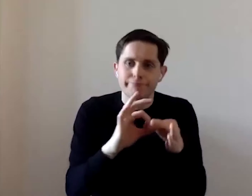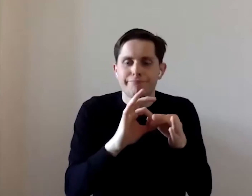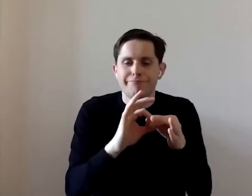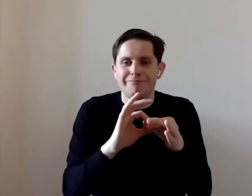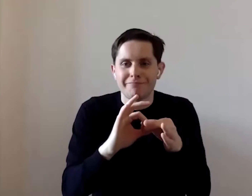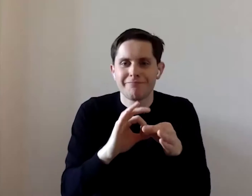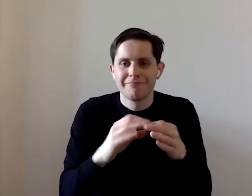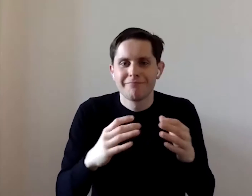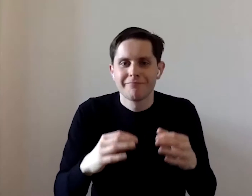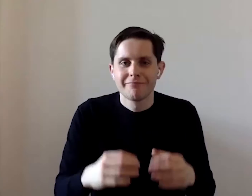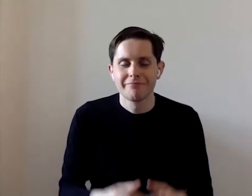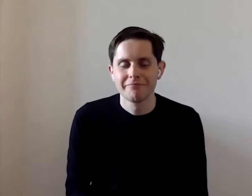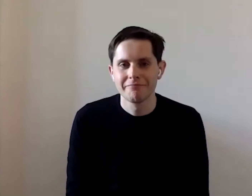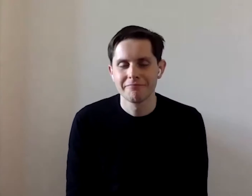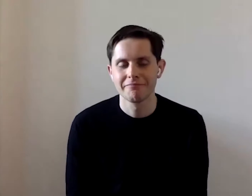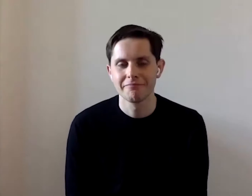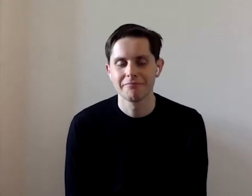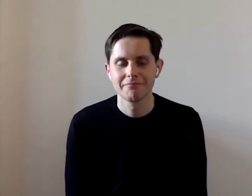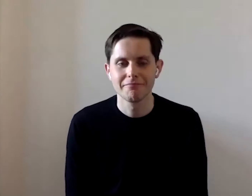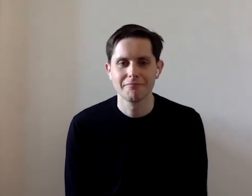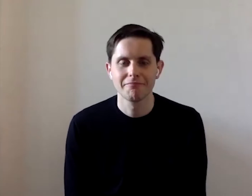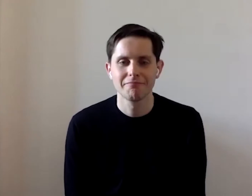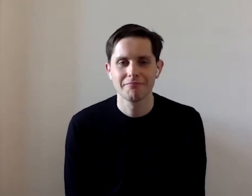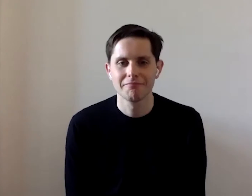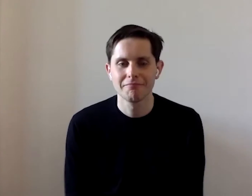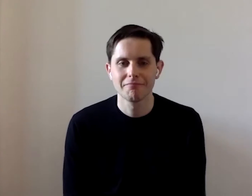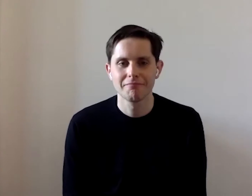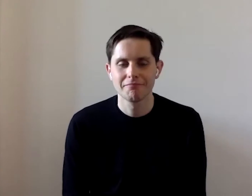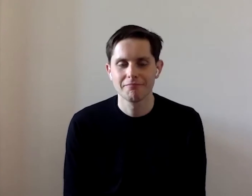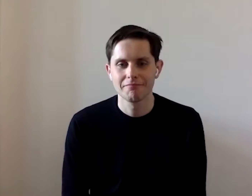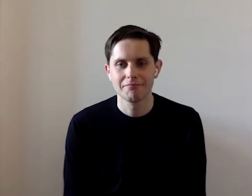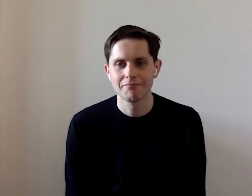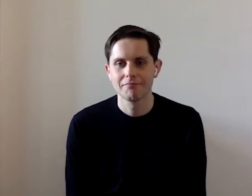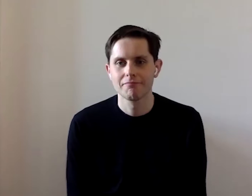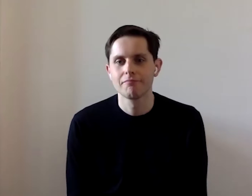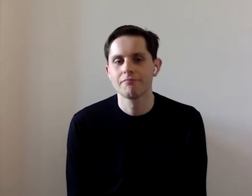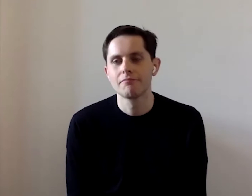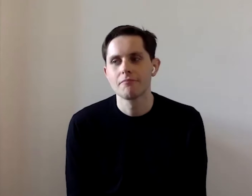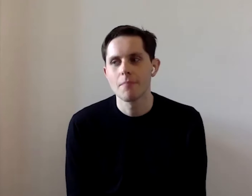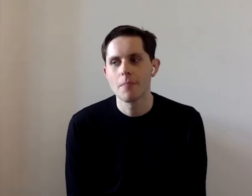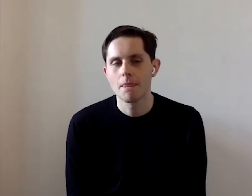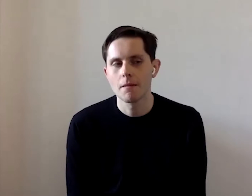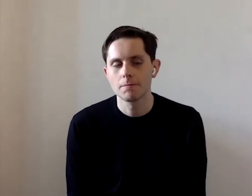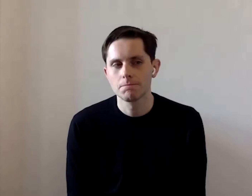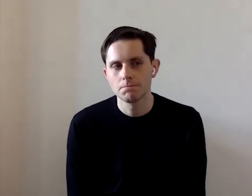it won't be quite so hard to have these discussions. It'll be a lot easier to kind of get stuff going, you know? I mean, I